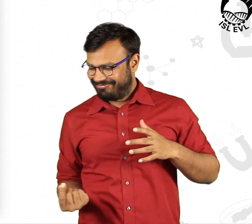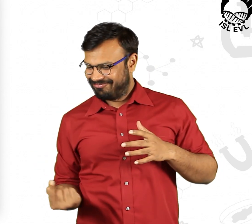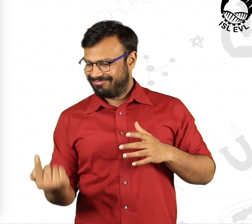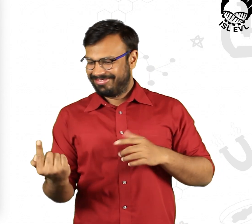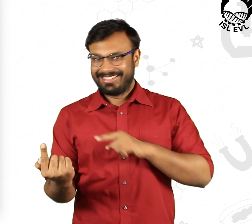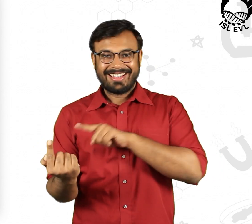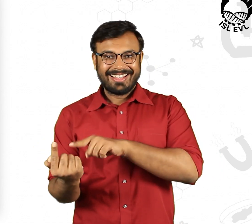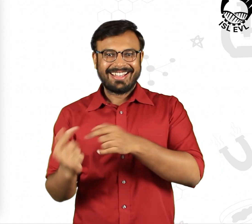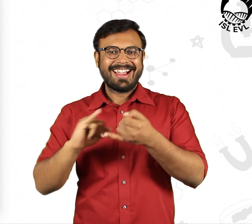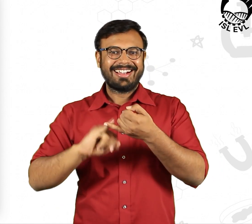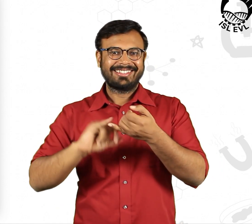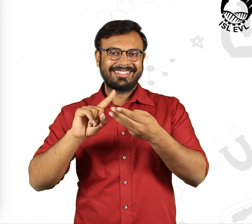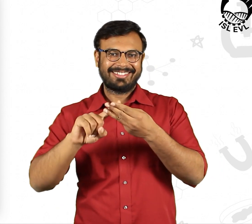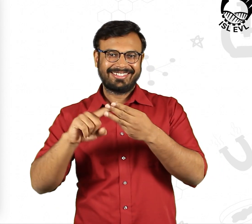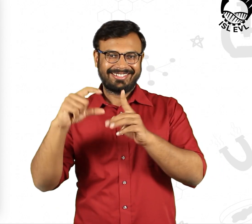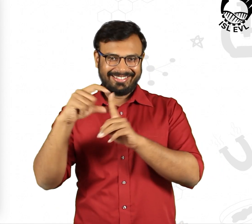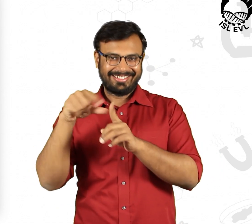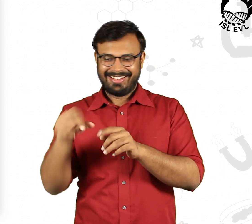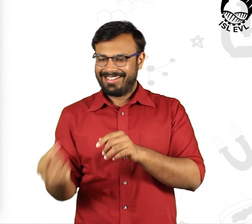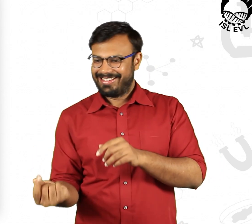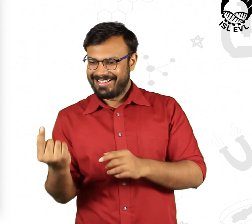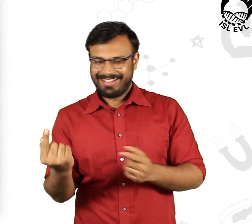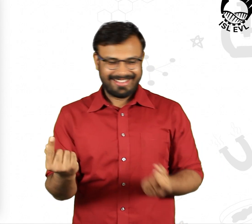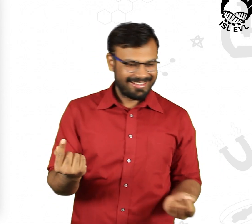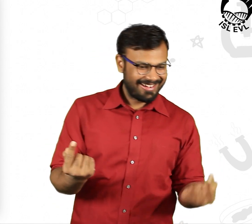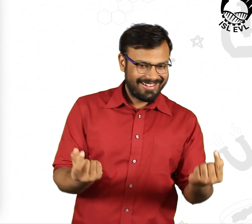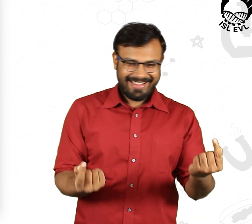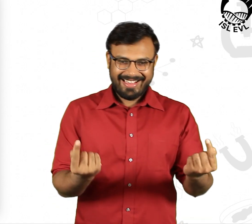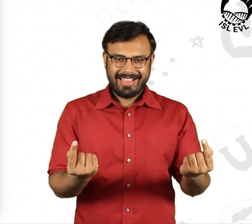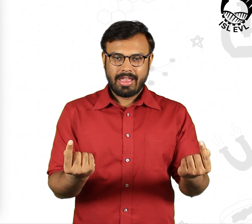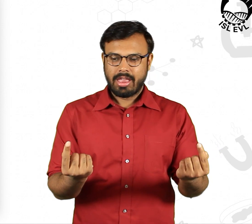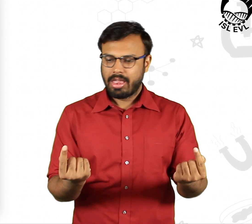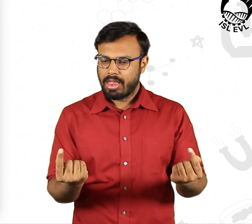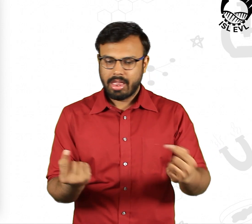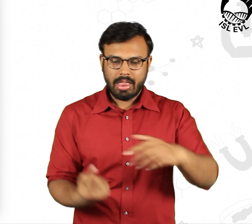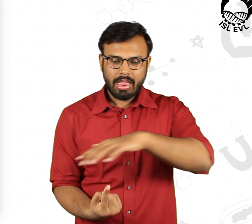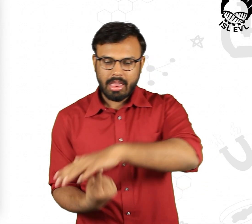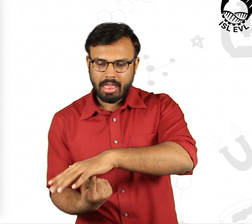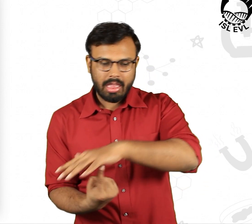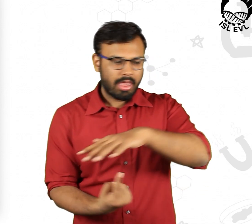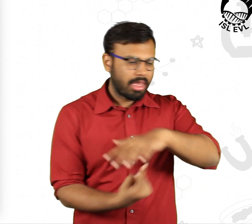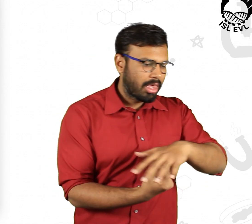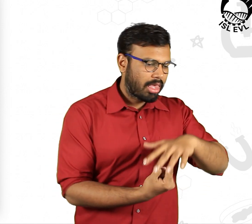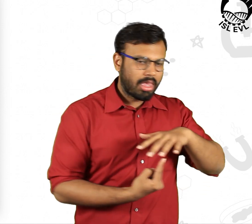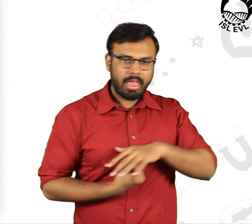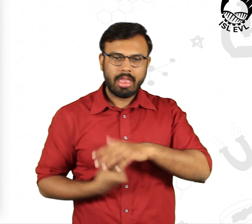Without dispersers, tree seeds do not move to new places.